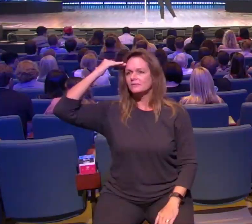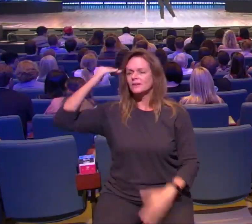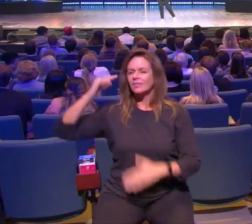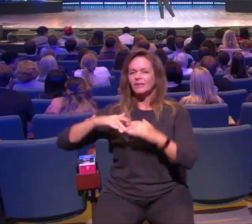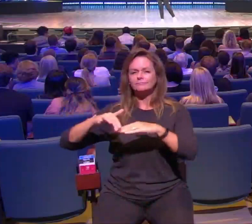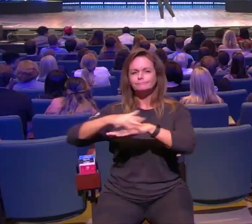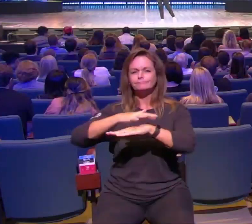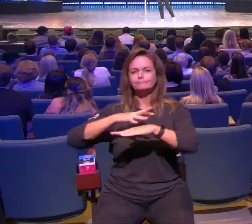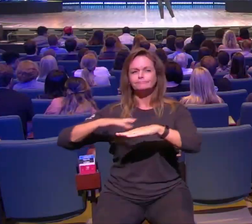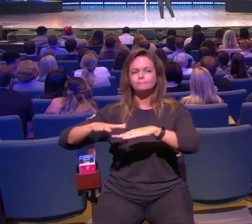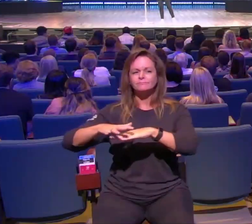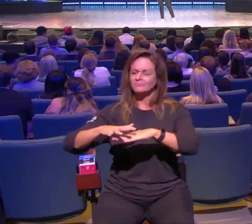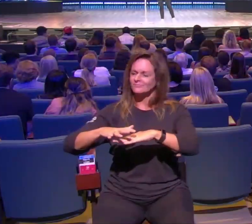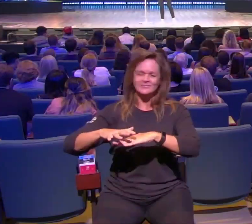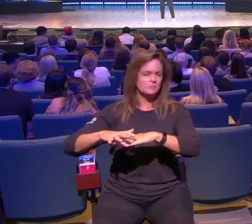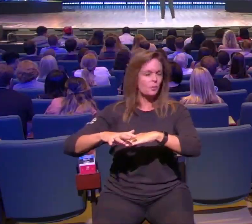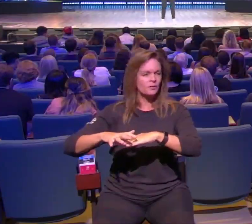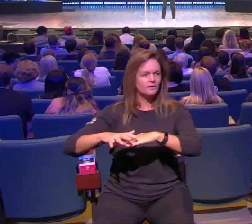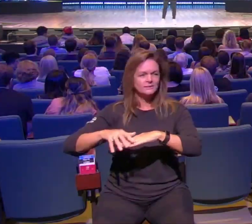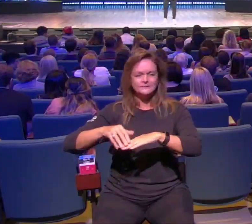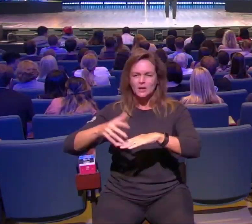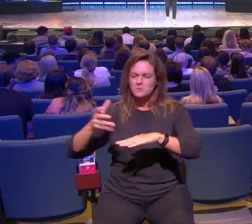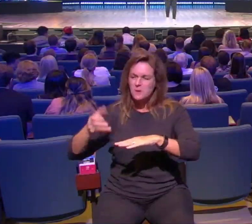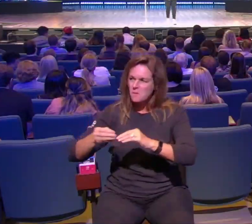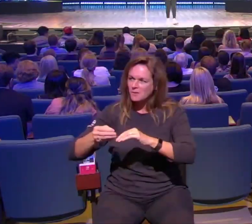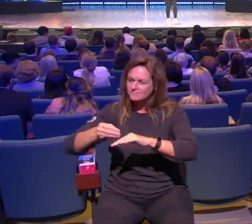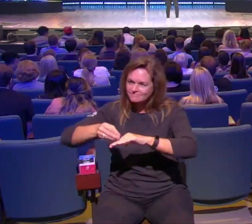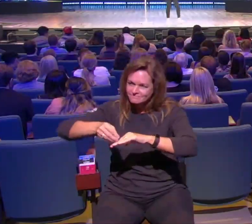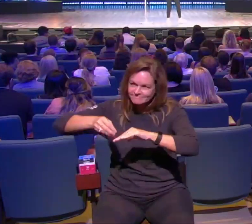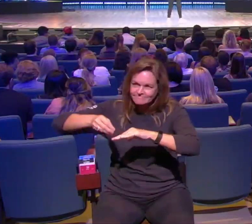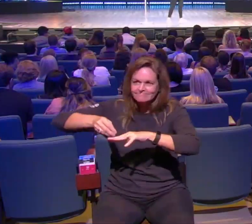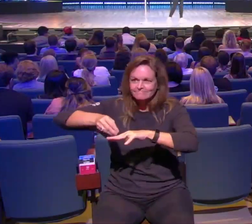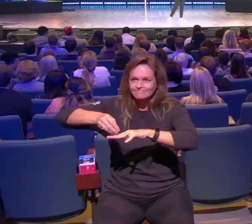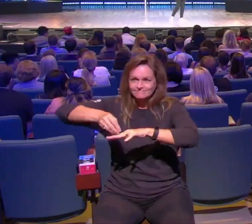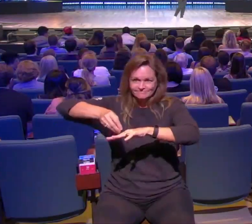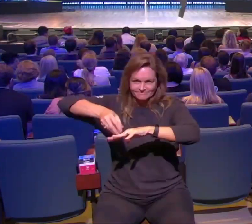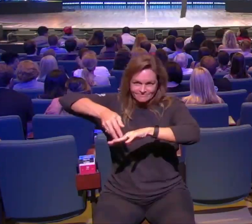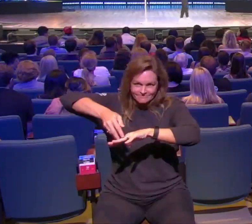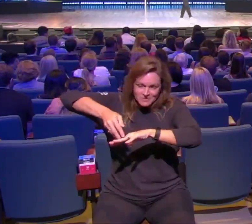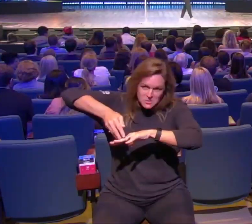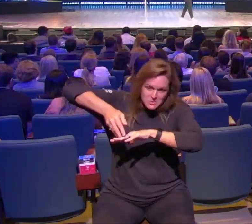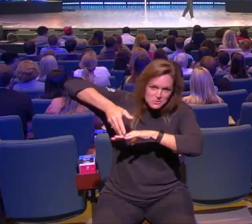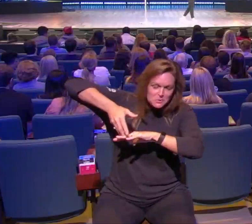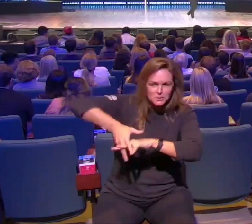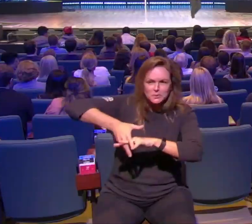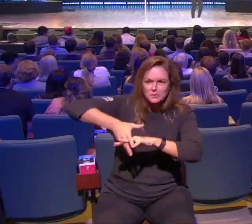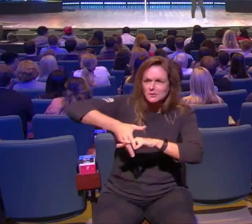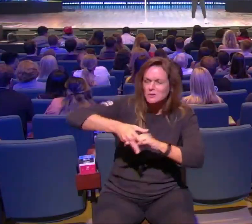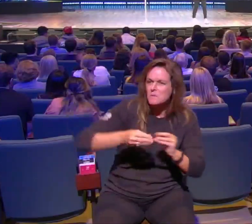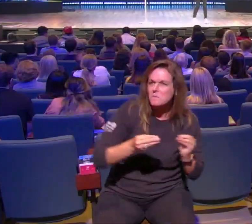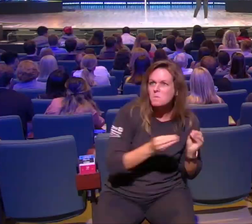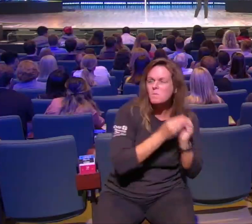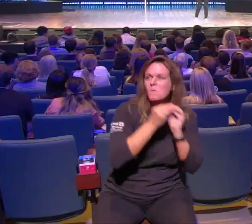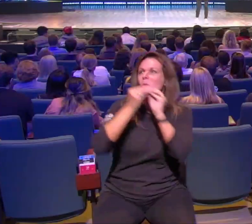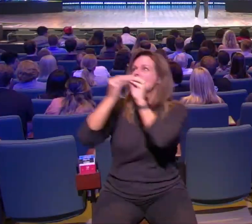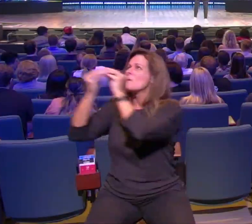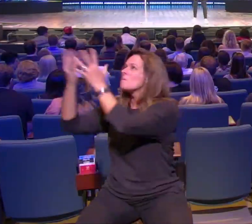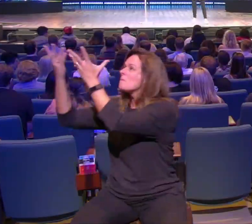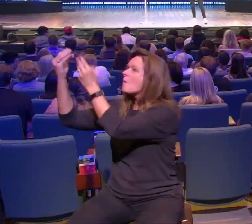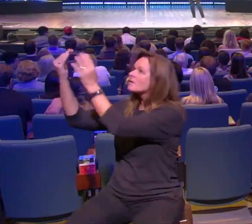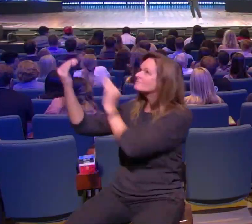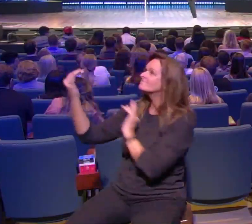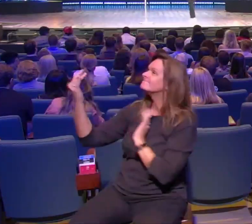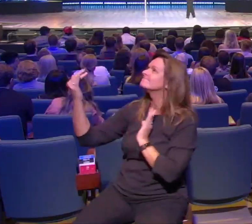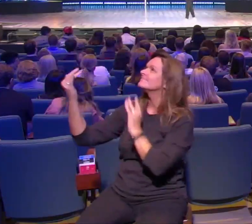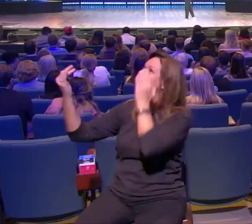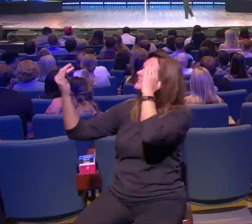than what I've been experiencing. But it's also this moment, this season, that we as a church are stepping into together, that you would